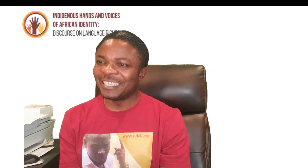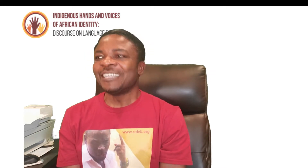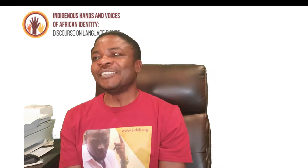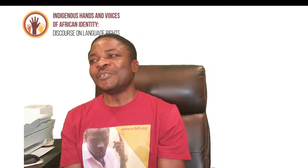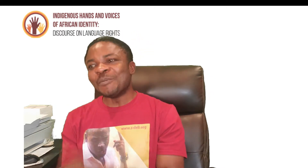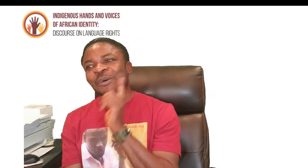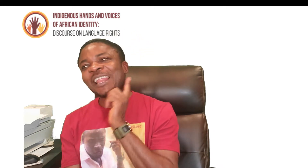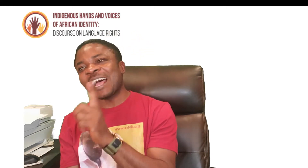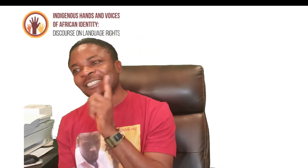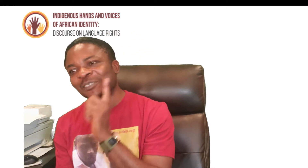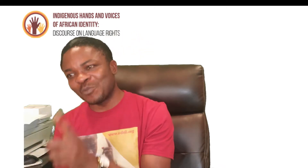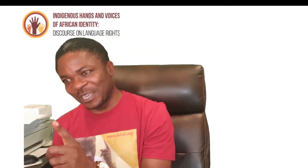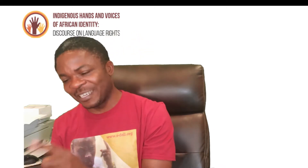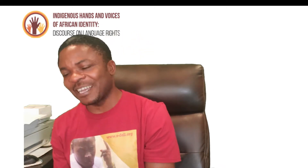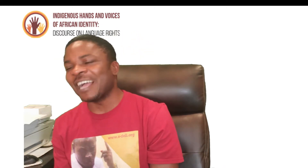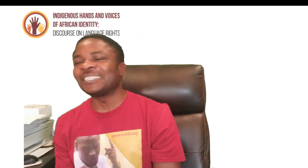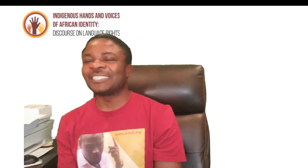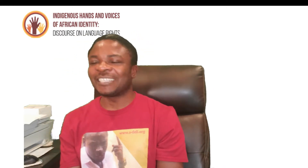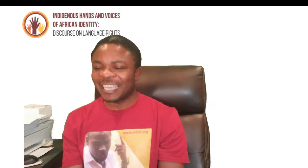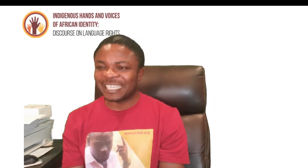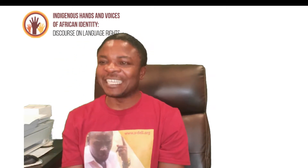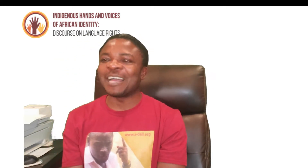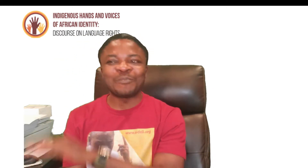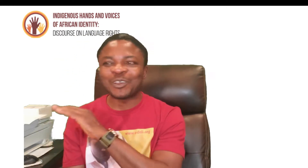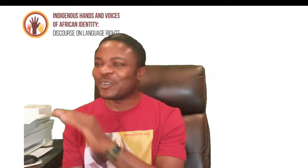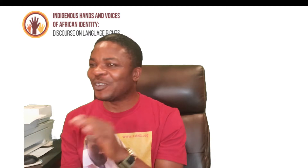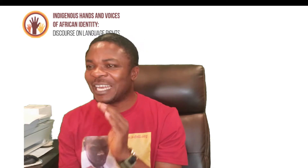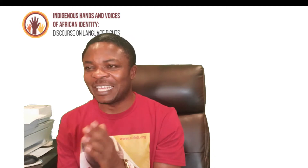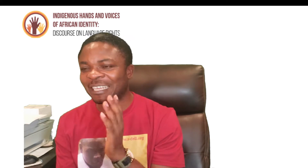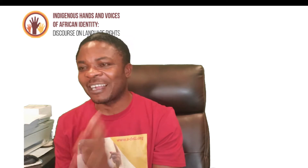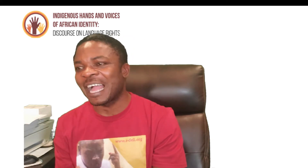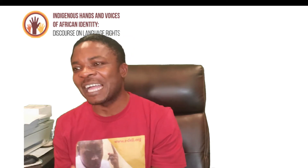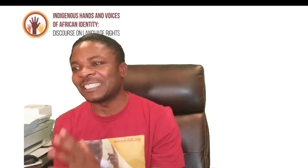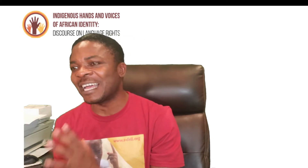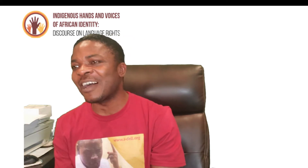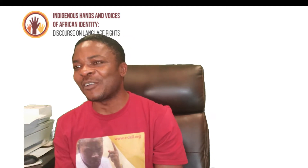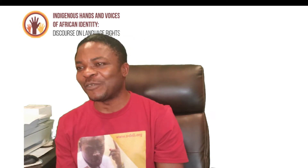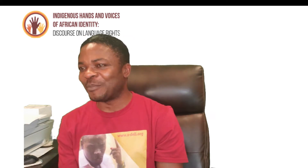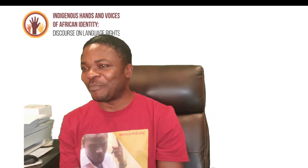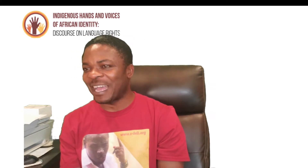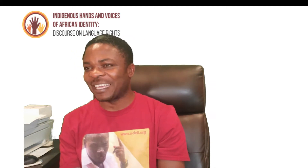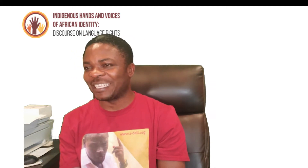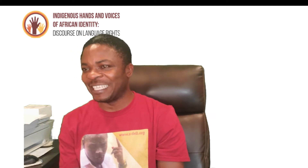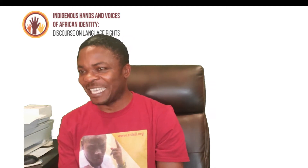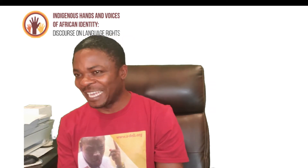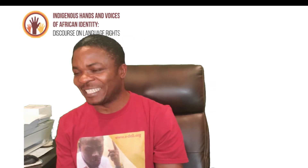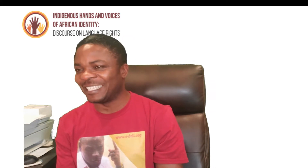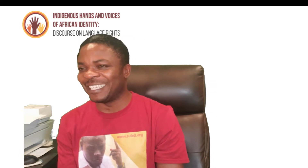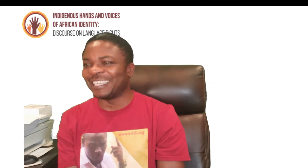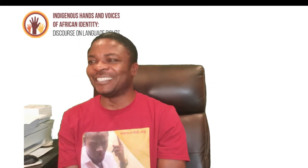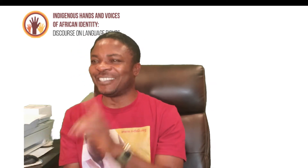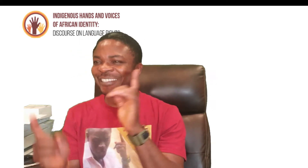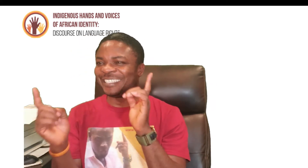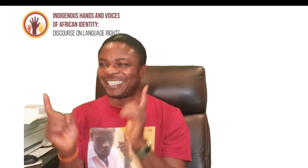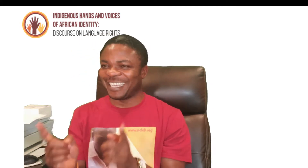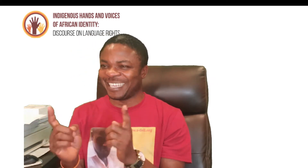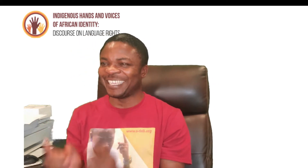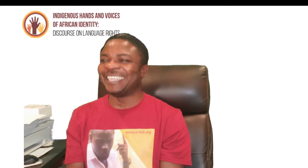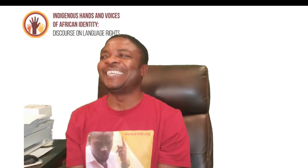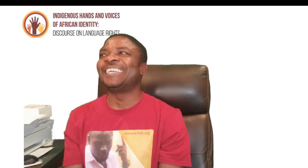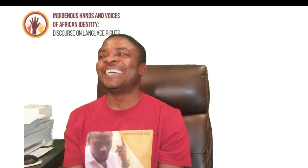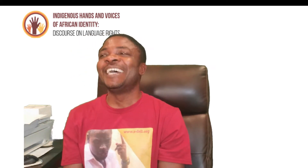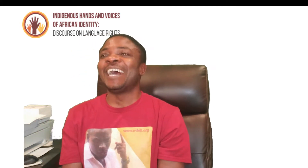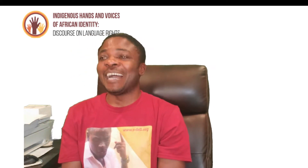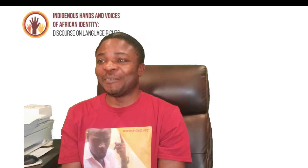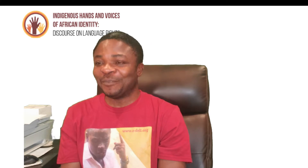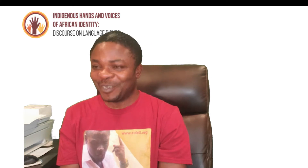development. You remember last week, I said, I'm not going to let the cat out of the bag yet. And